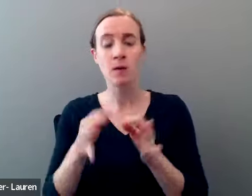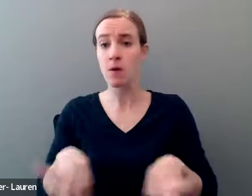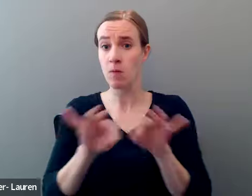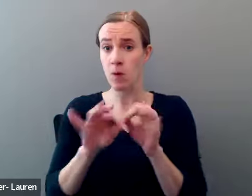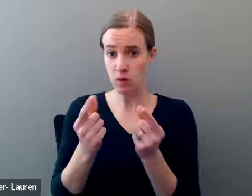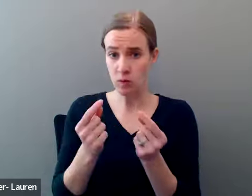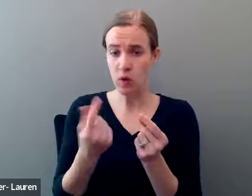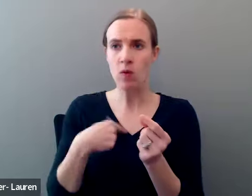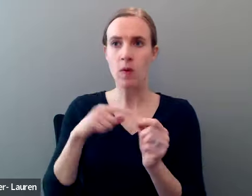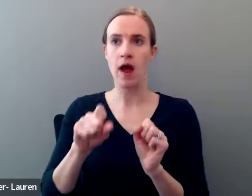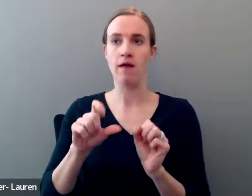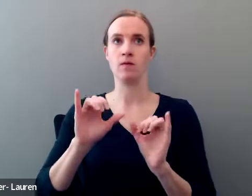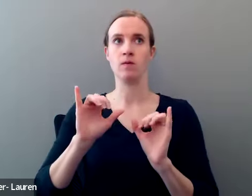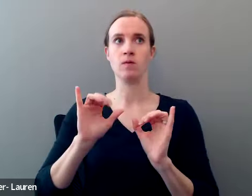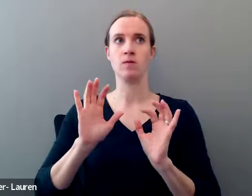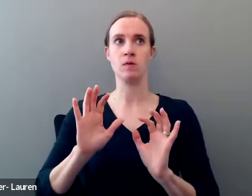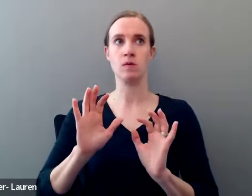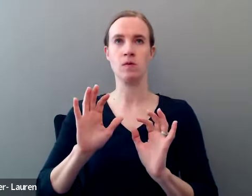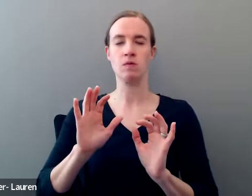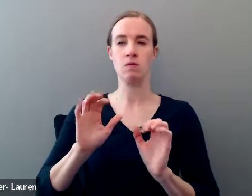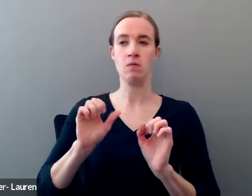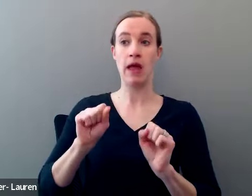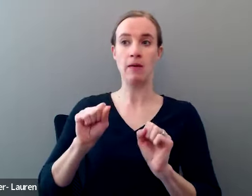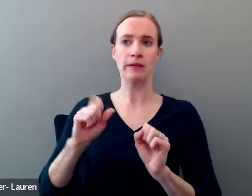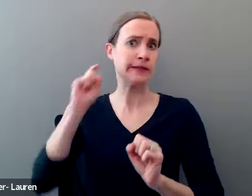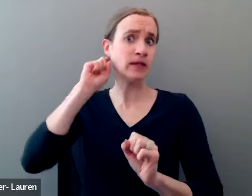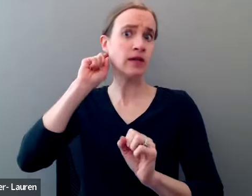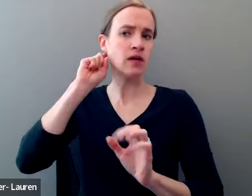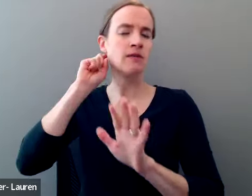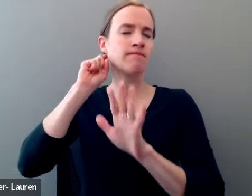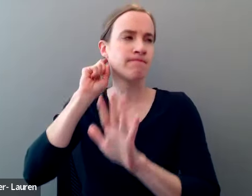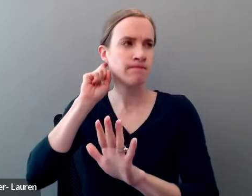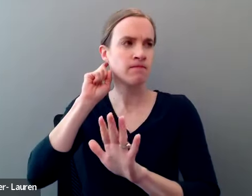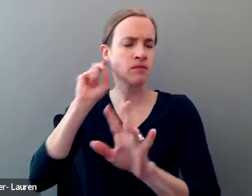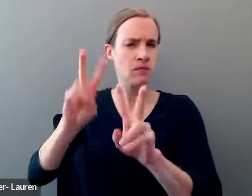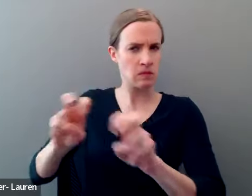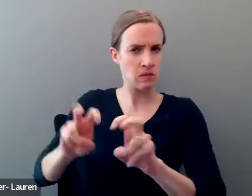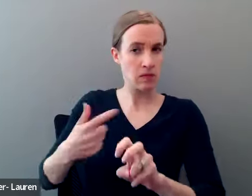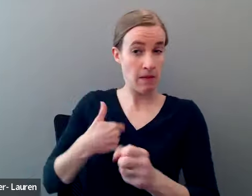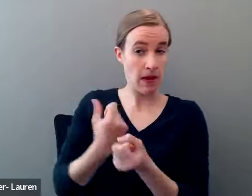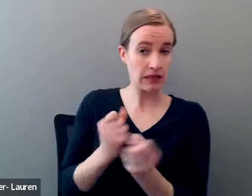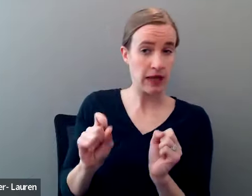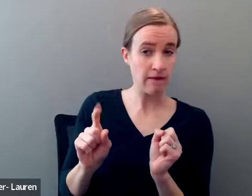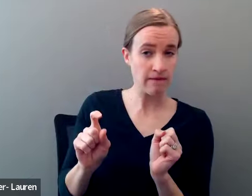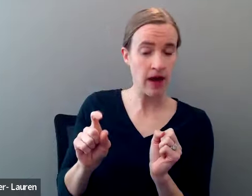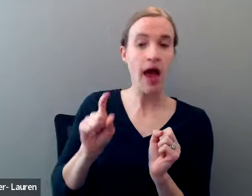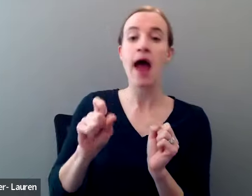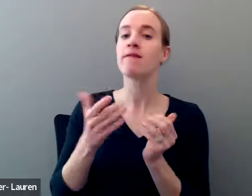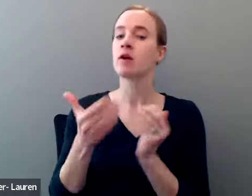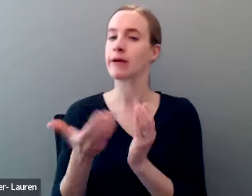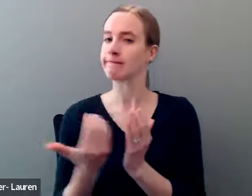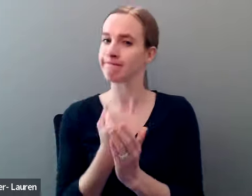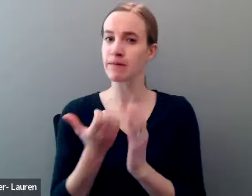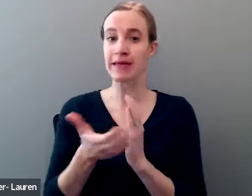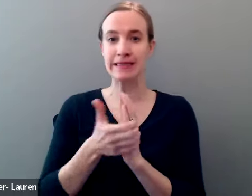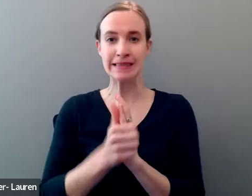understand when you are safe and using skills to retrain your brain, create new